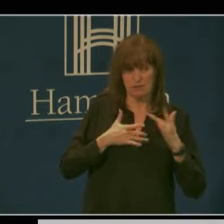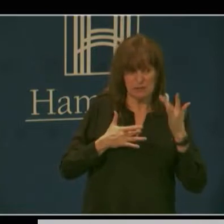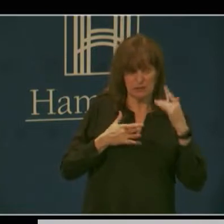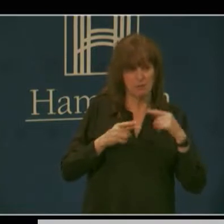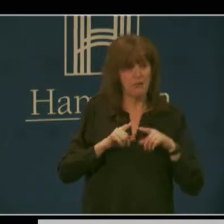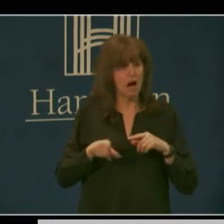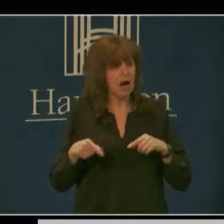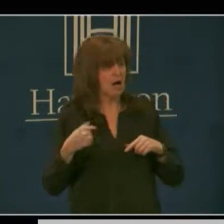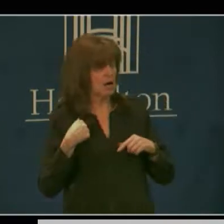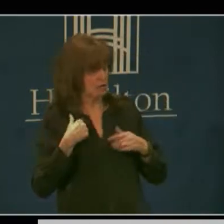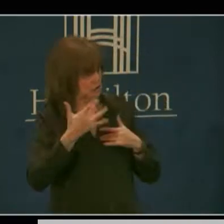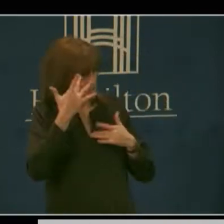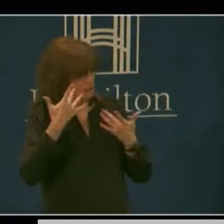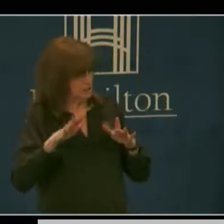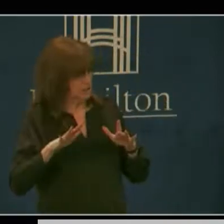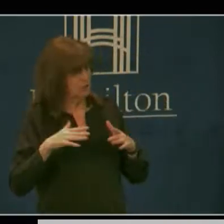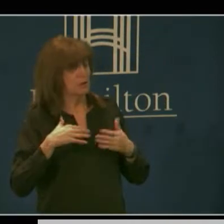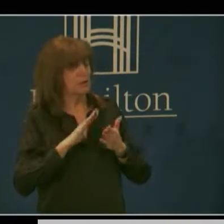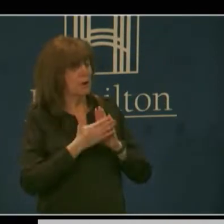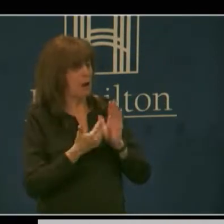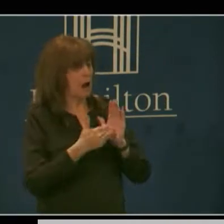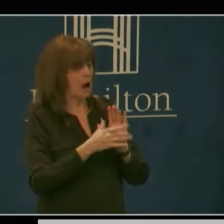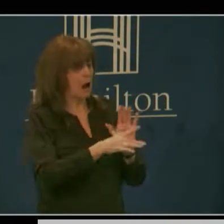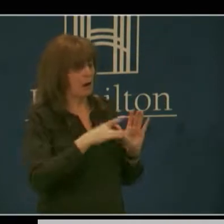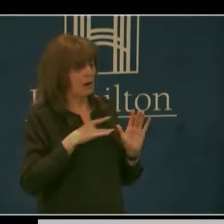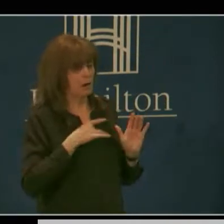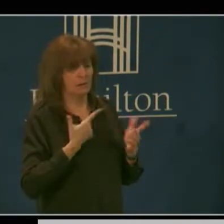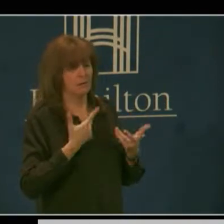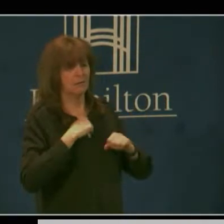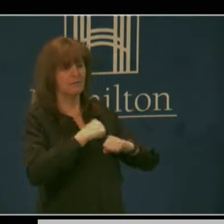Thank you very much for that. We will continue on to Mr. Johnson now.